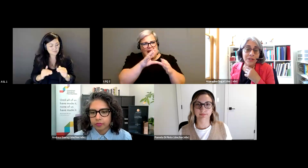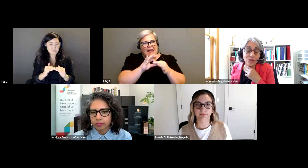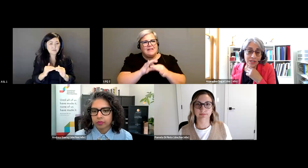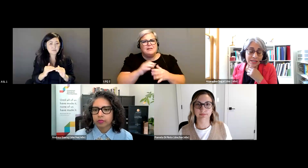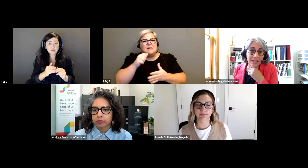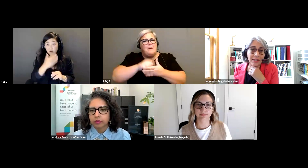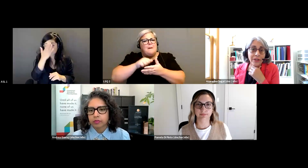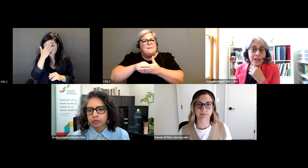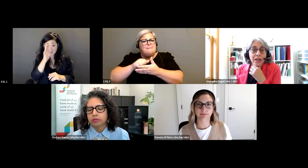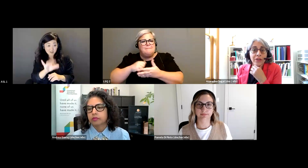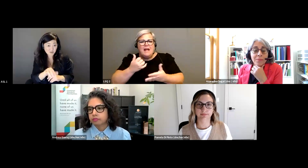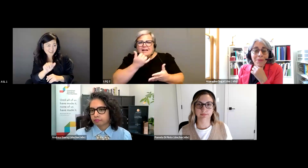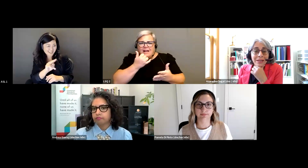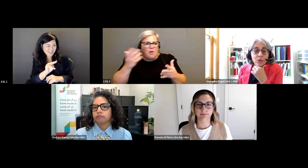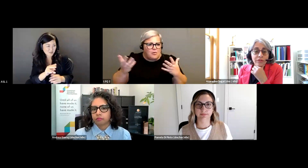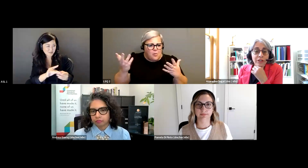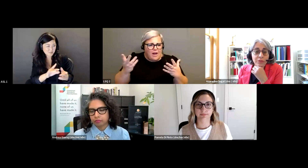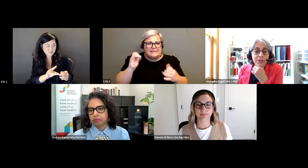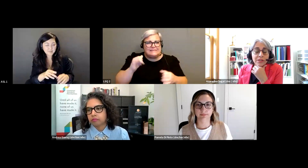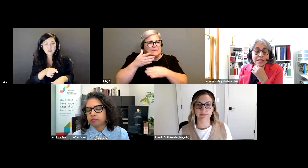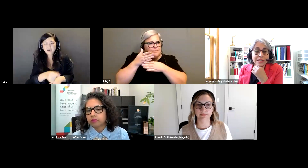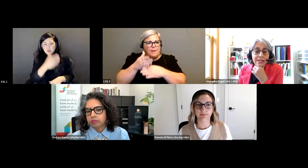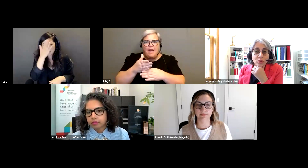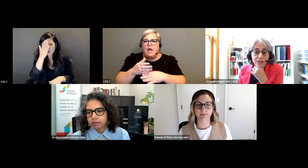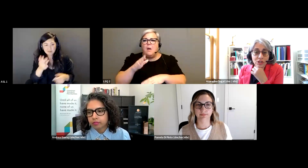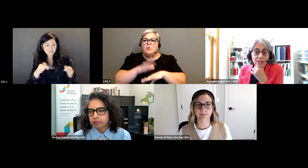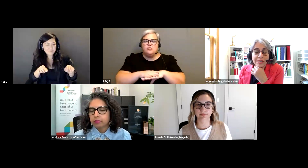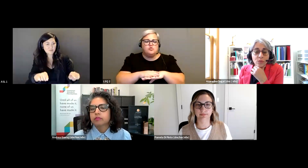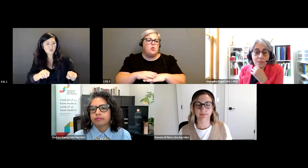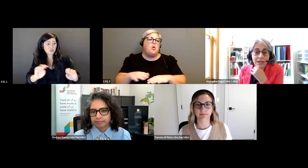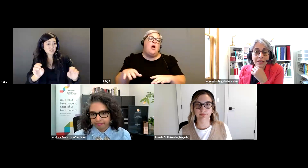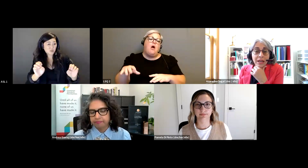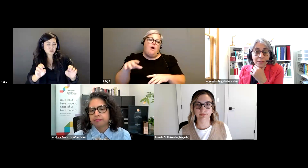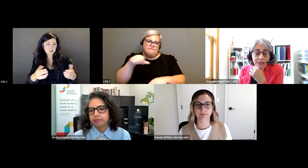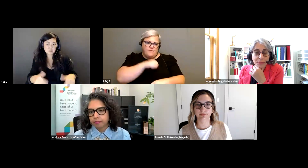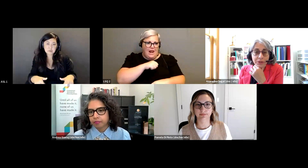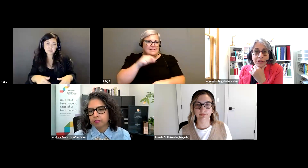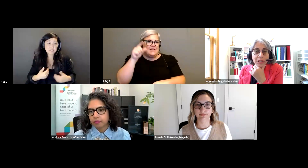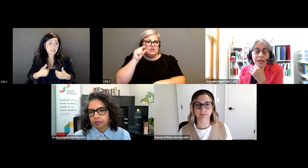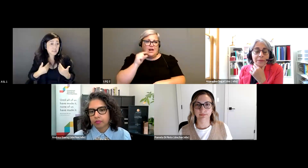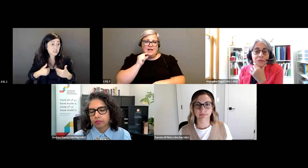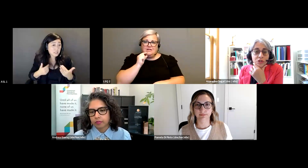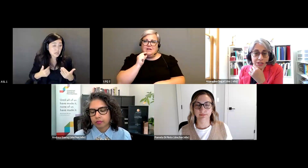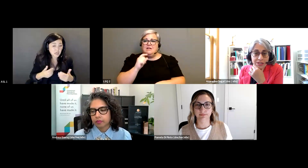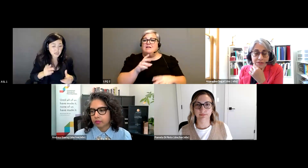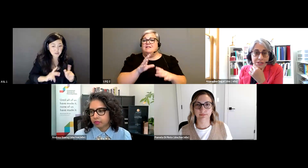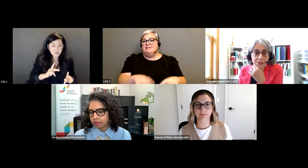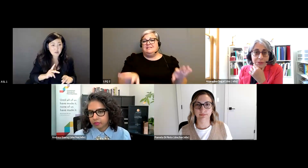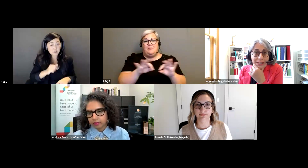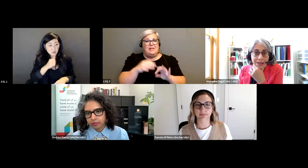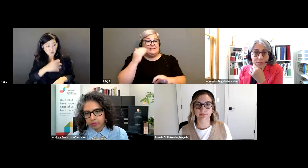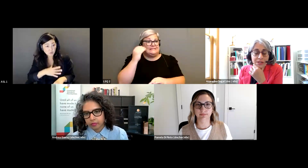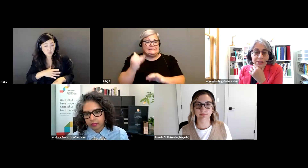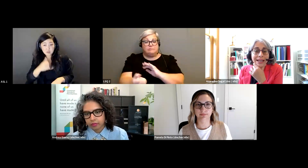an emergency, there are many more vulnerable situations that women, young people, gender diverse